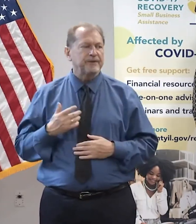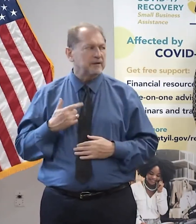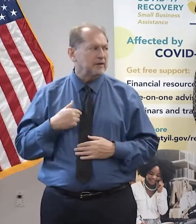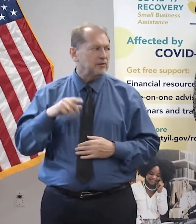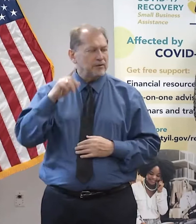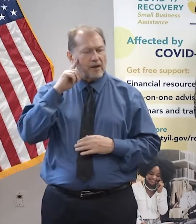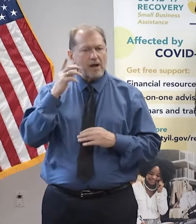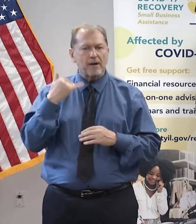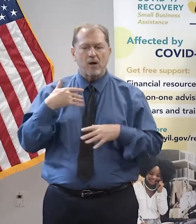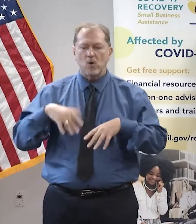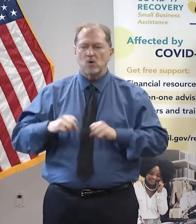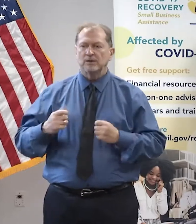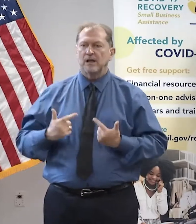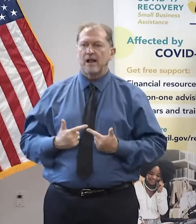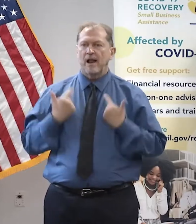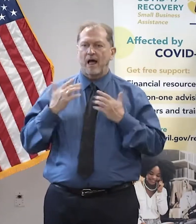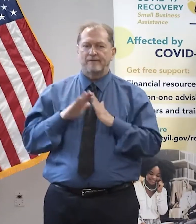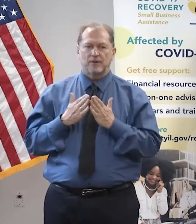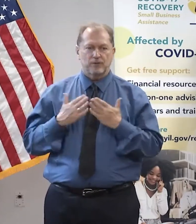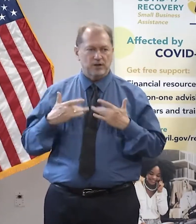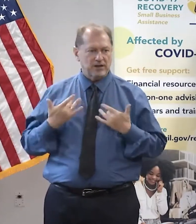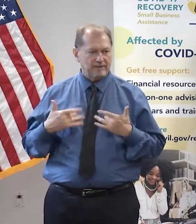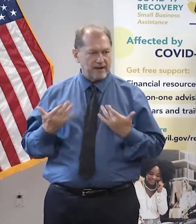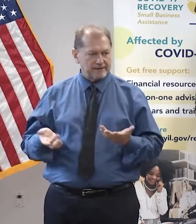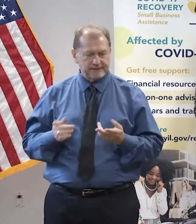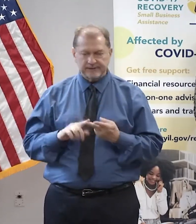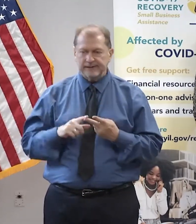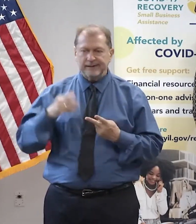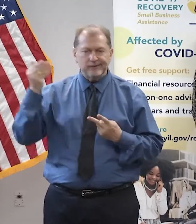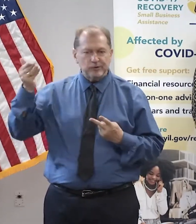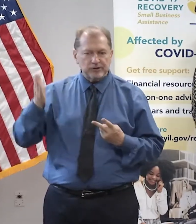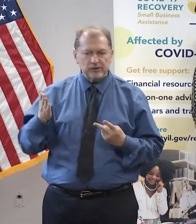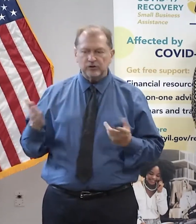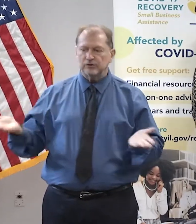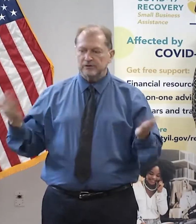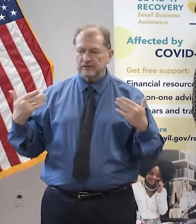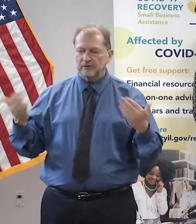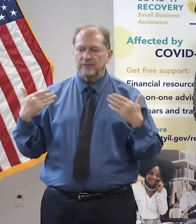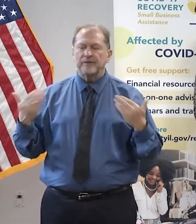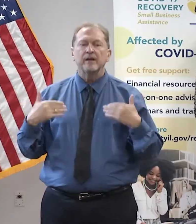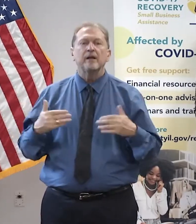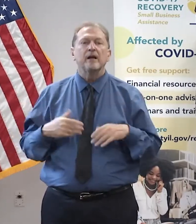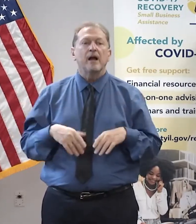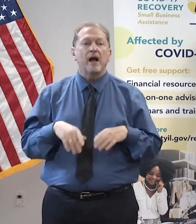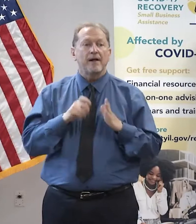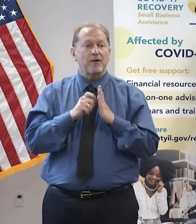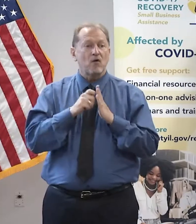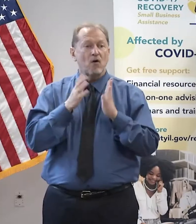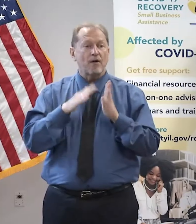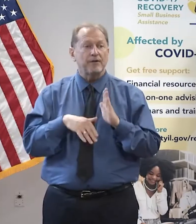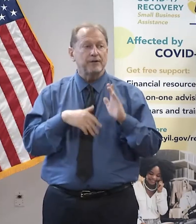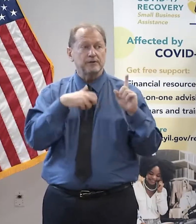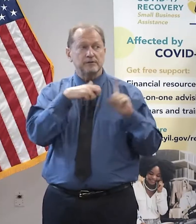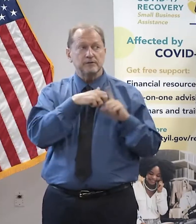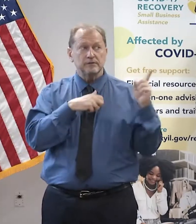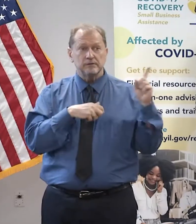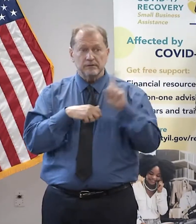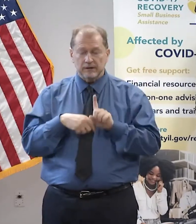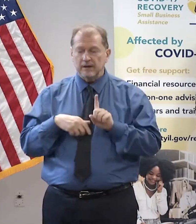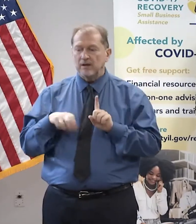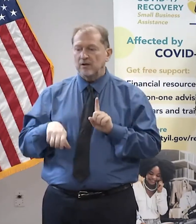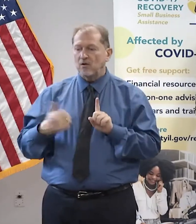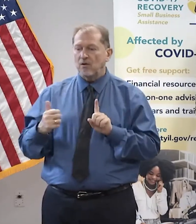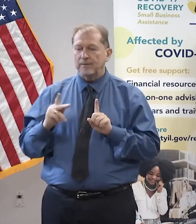live book events, developing them, presenting, and hosting to bring the authors and other people to the